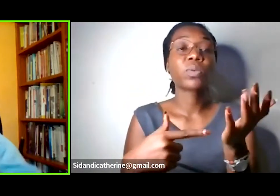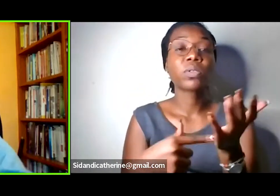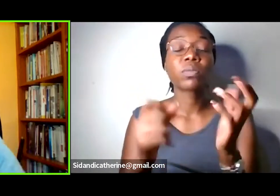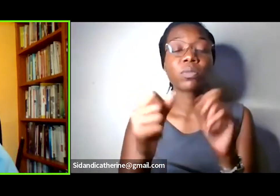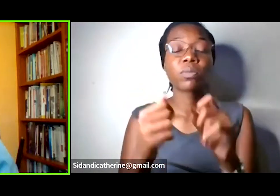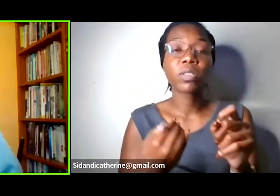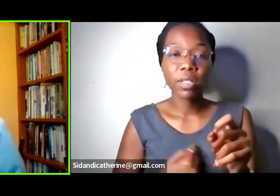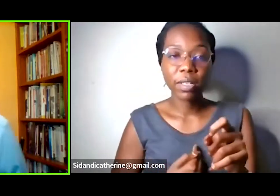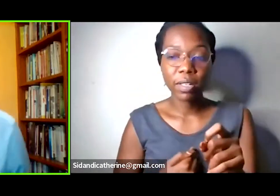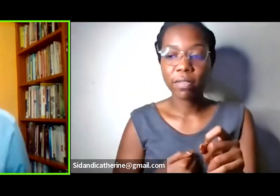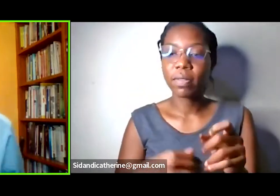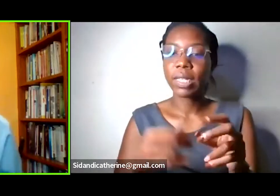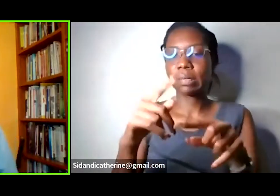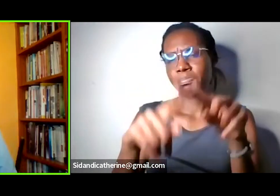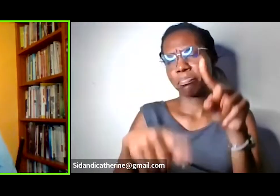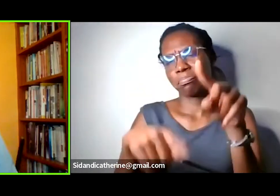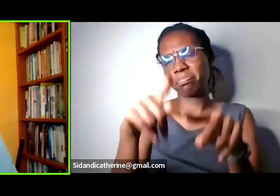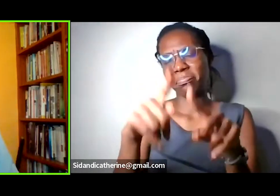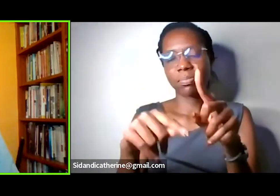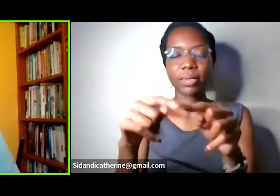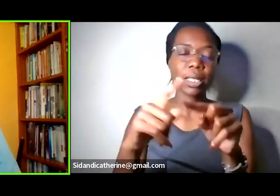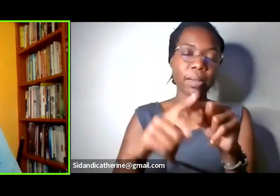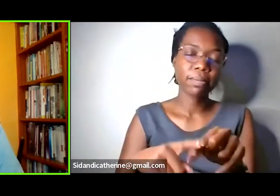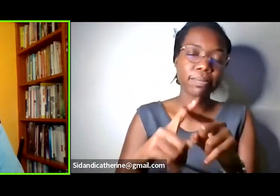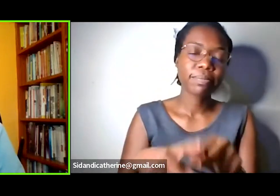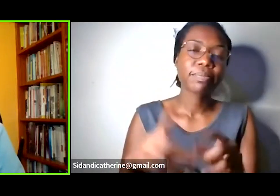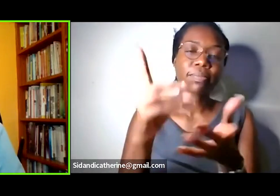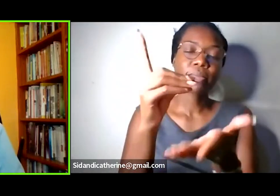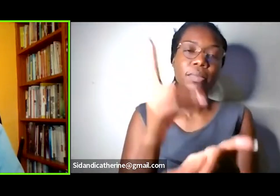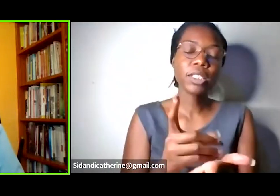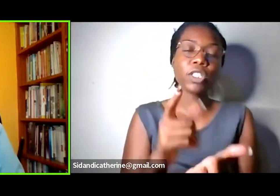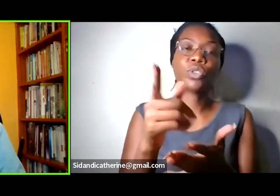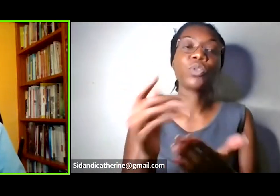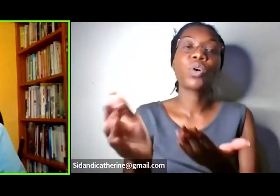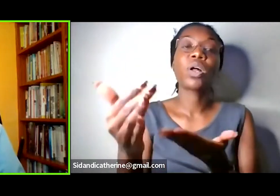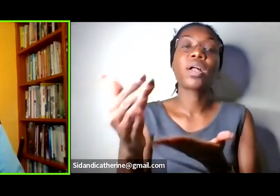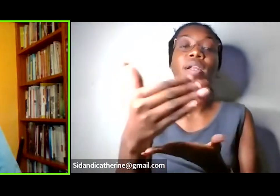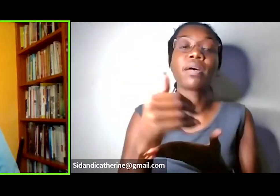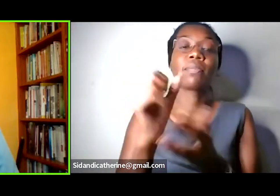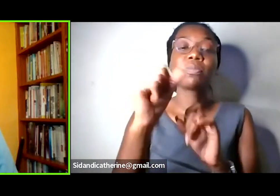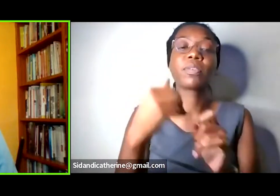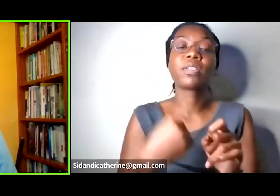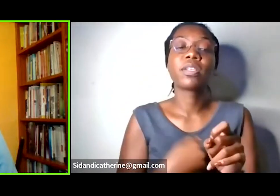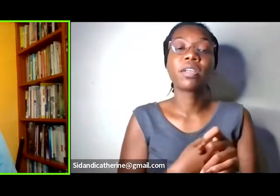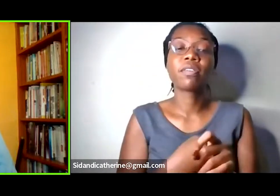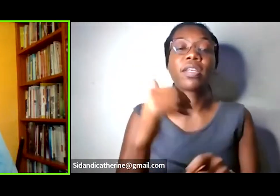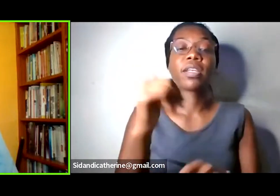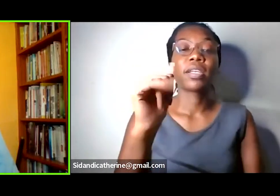So that is always feedback number one. Because people vote